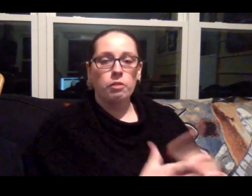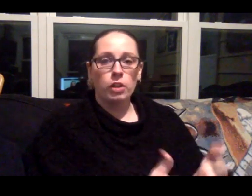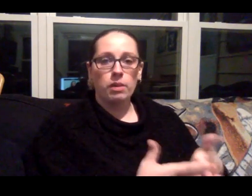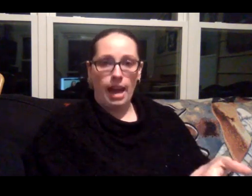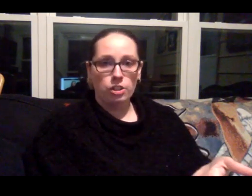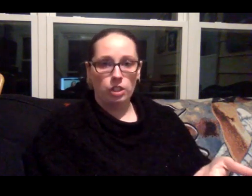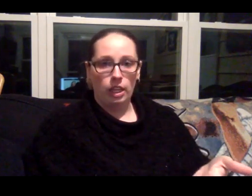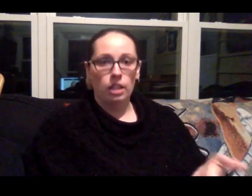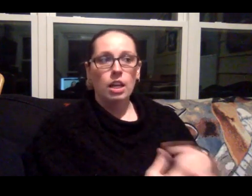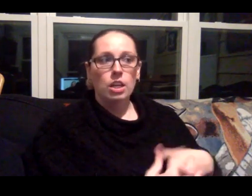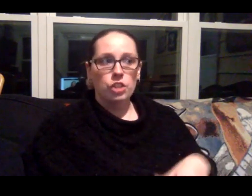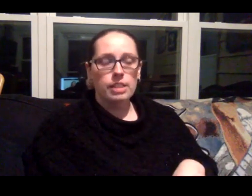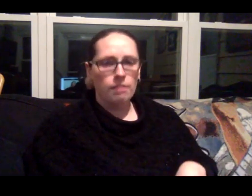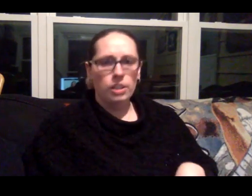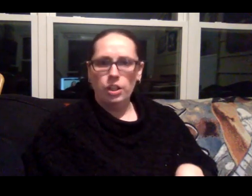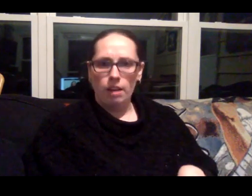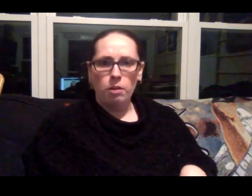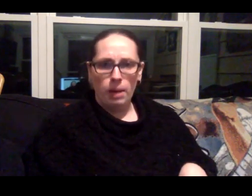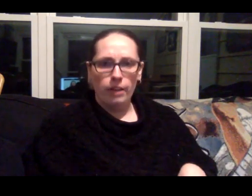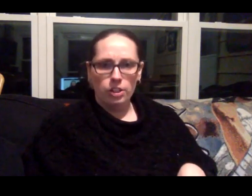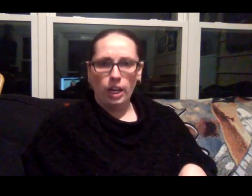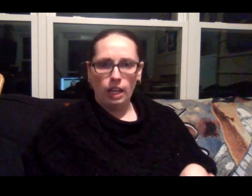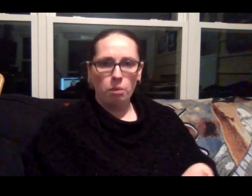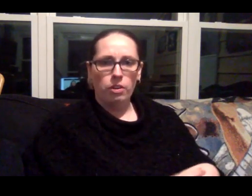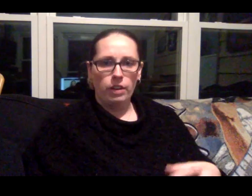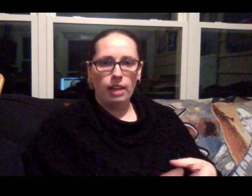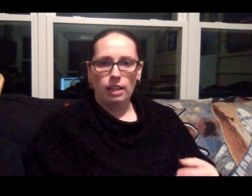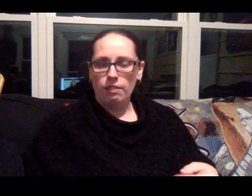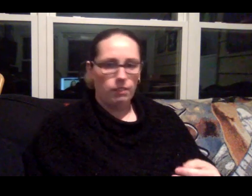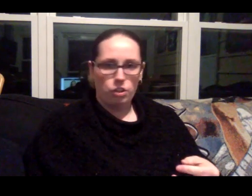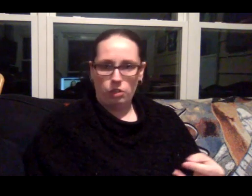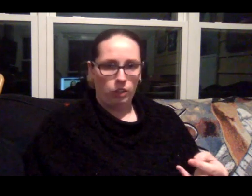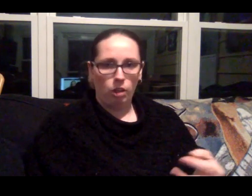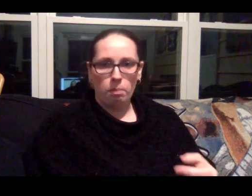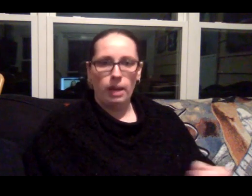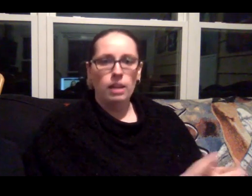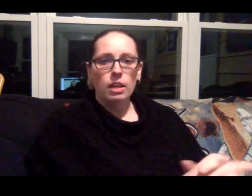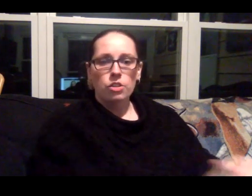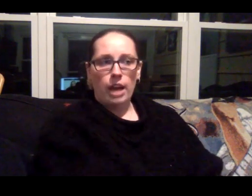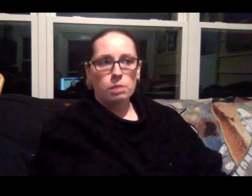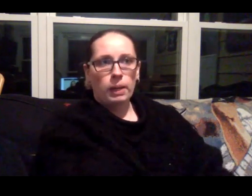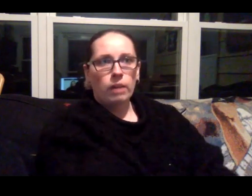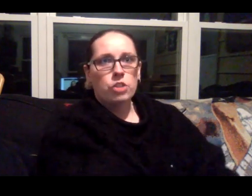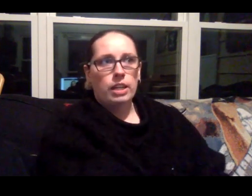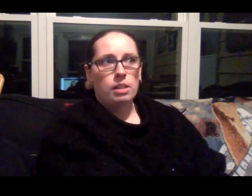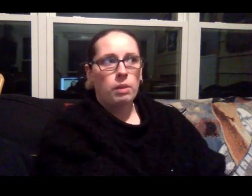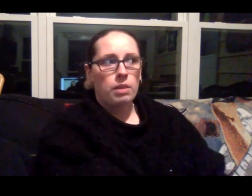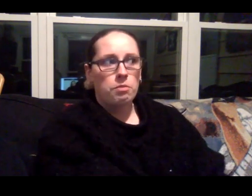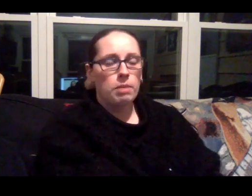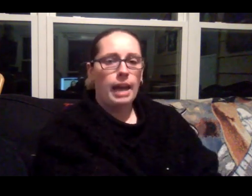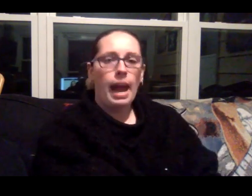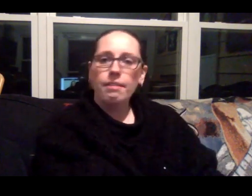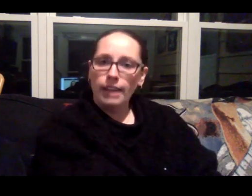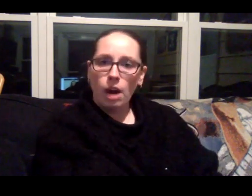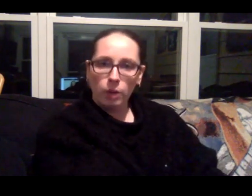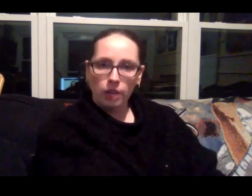So like me with Ashlyn, she definitely should have her pair of checking in with her daily, even if it's just for a little bit, Jack's pair of checks in with him